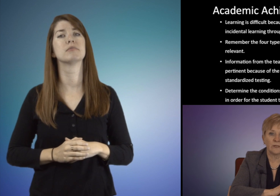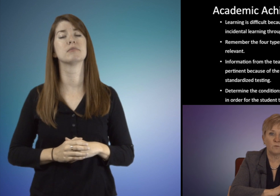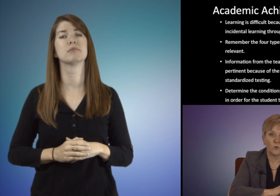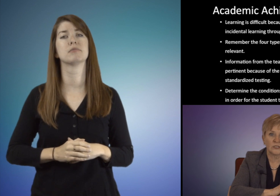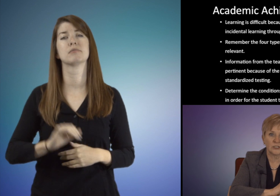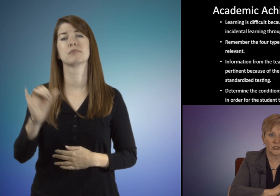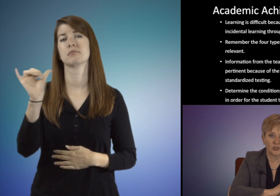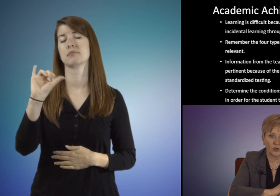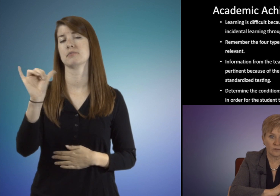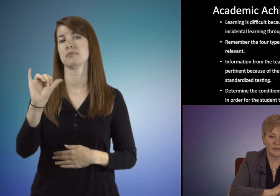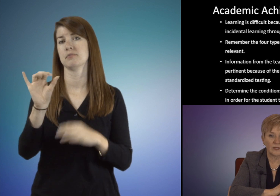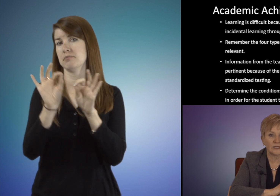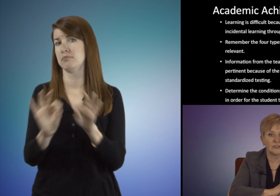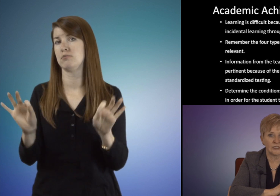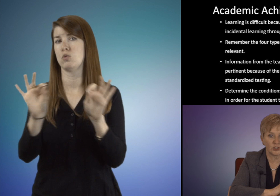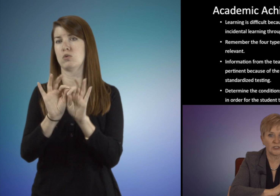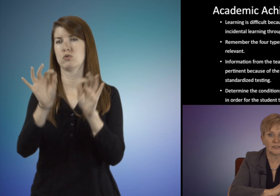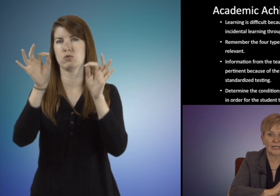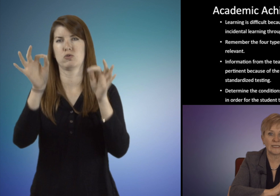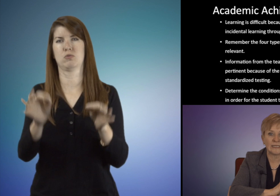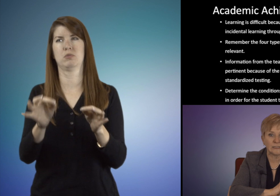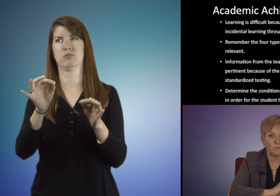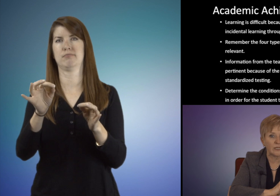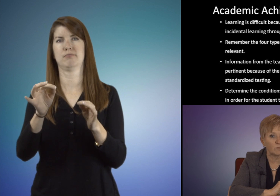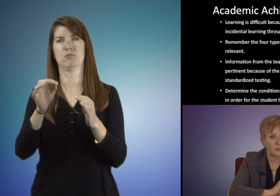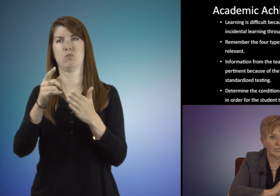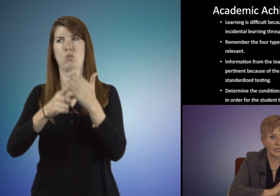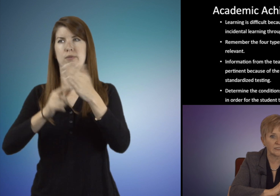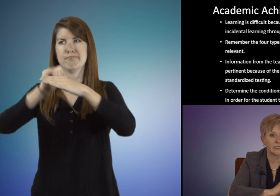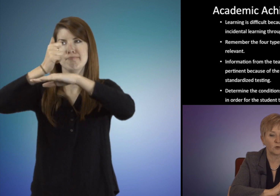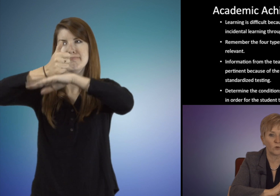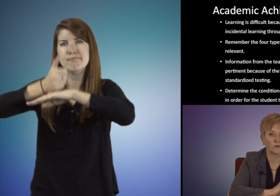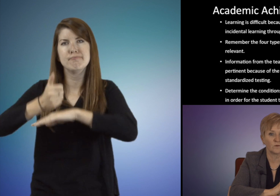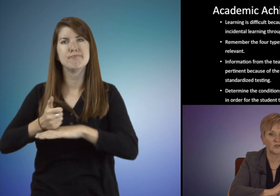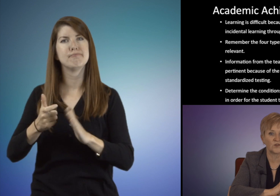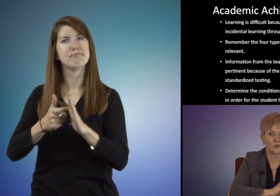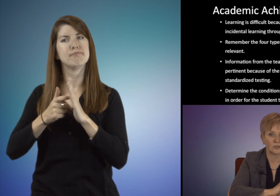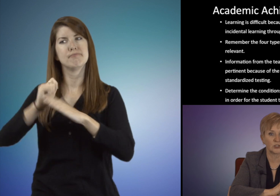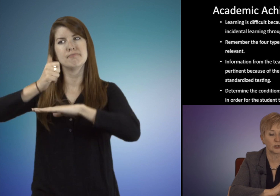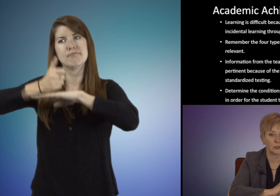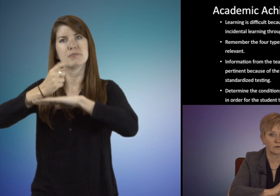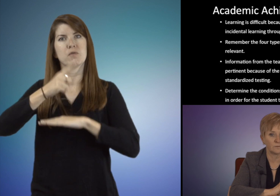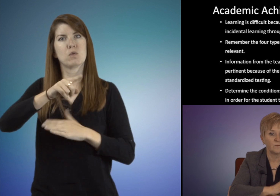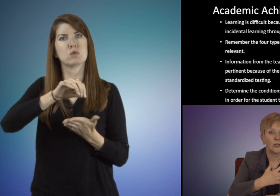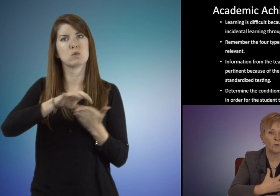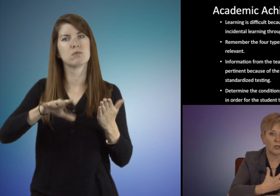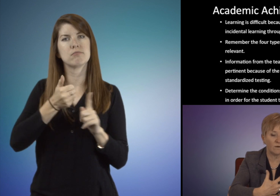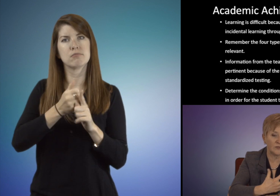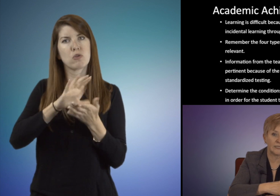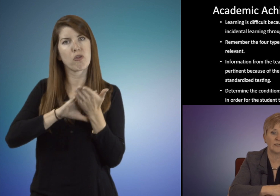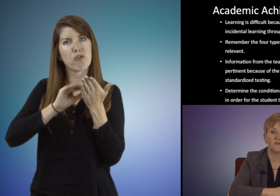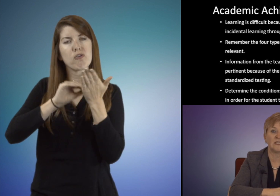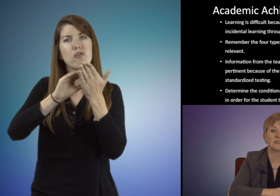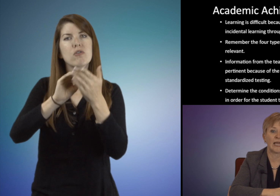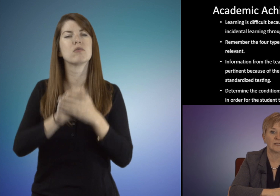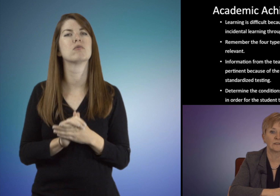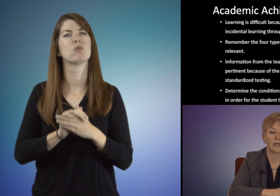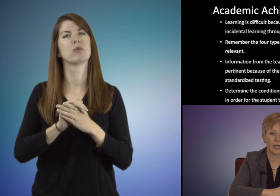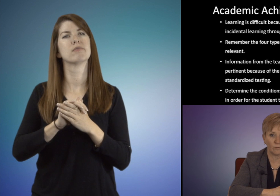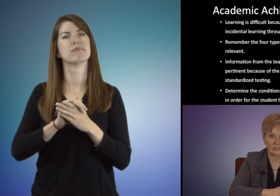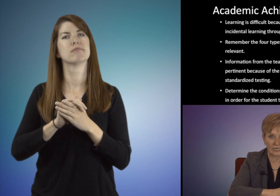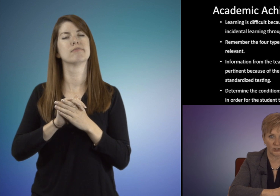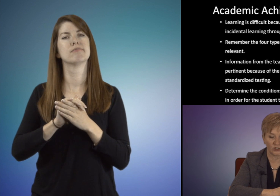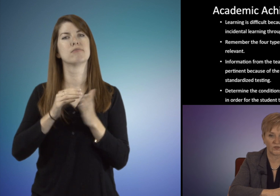is very important to determine the conditions that need to be in place in order for the student to learn. We often think of these